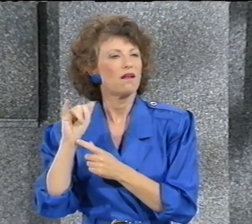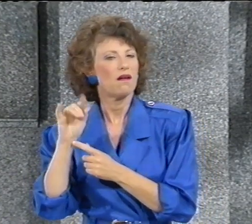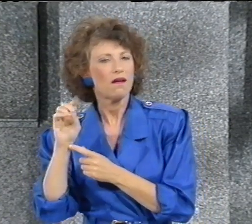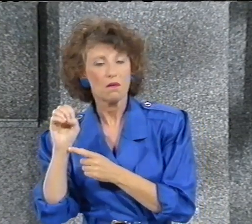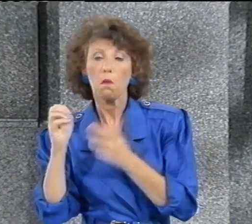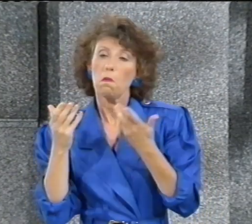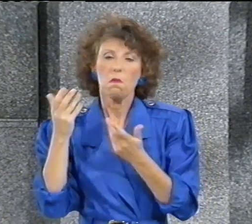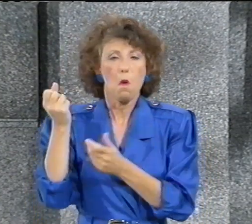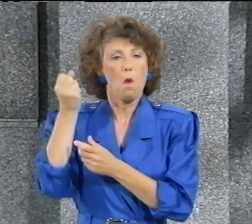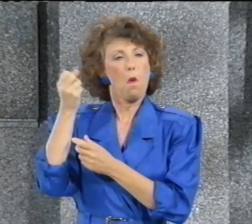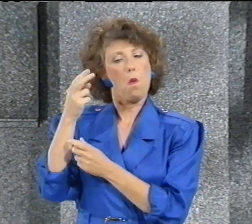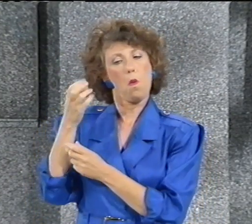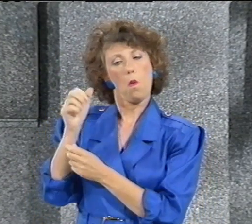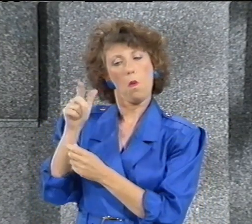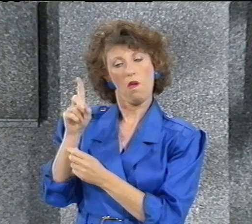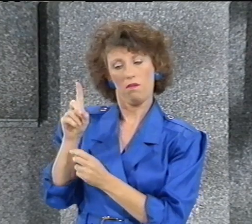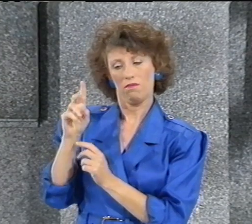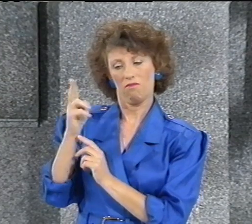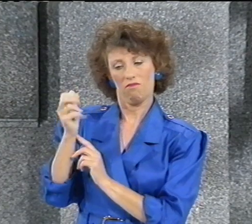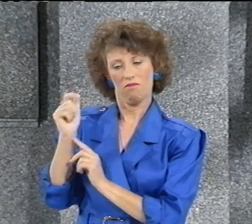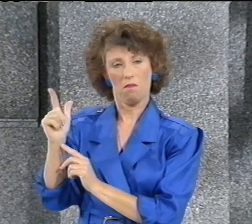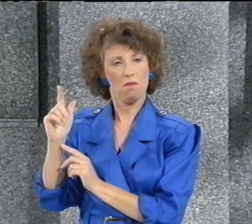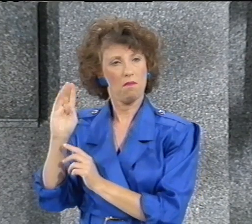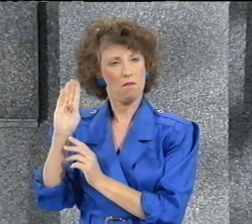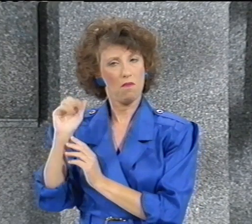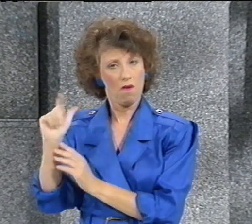slide, or maybe a hold.